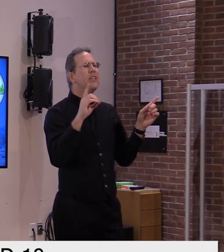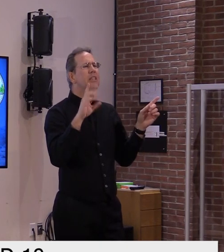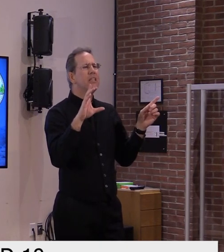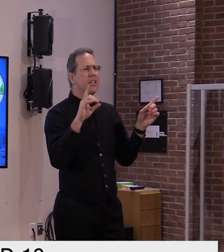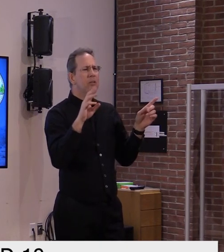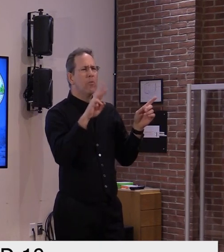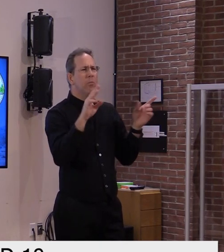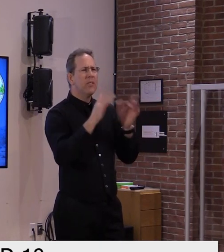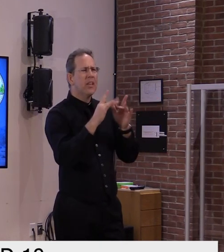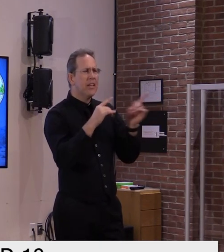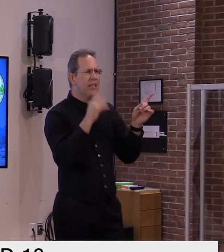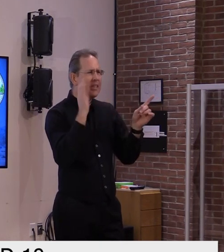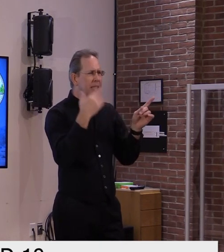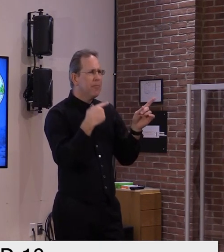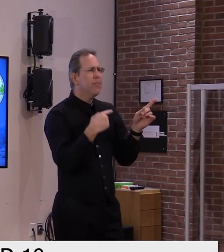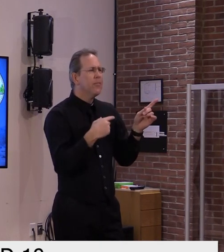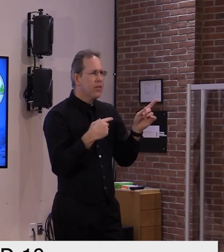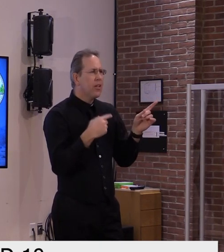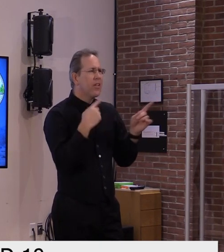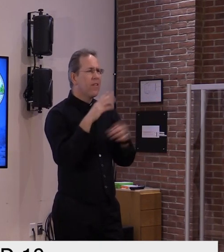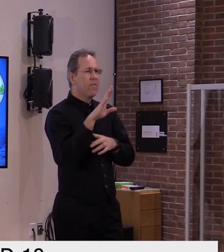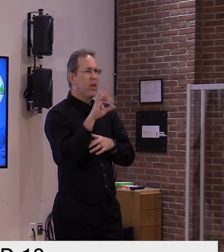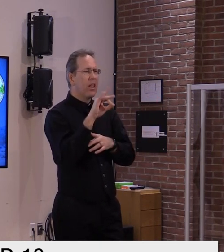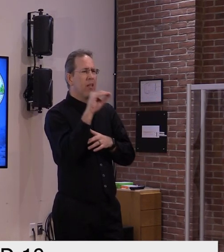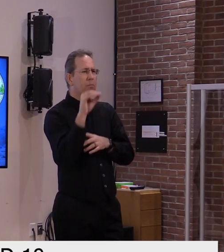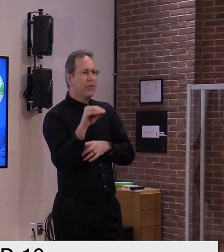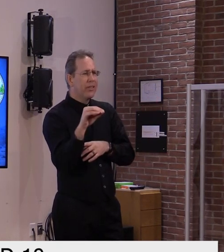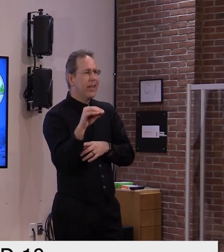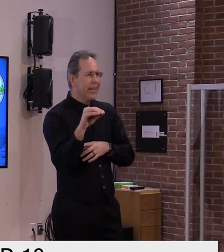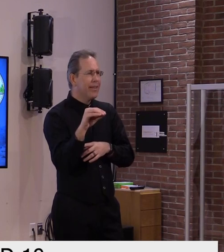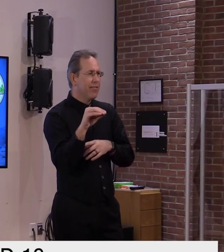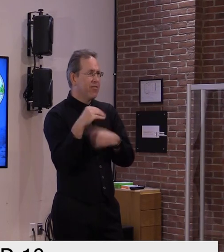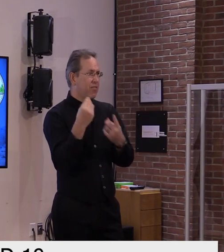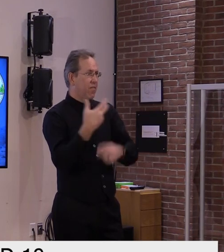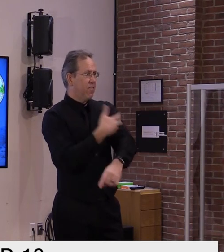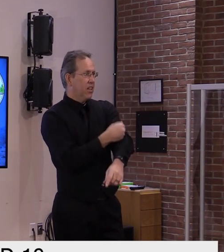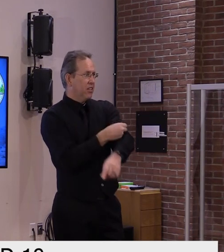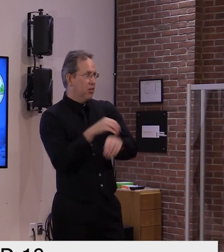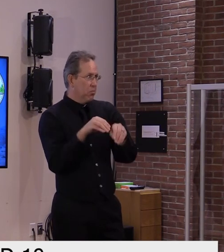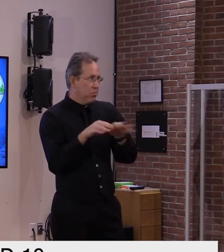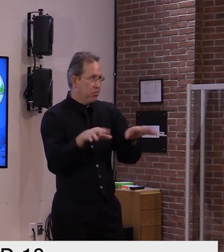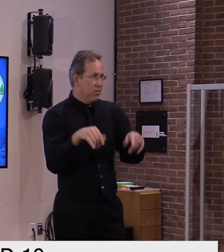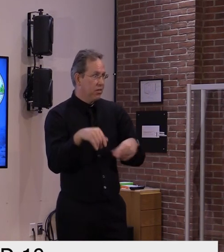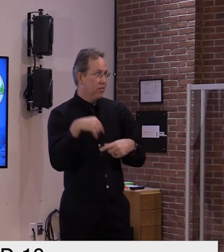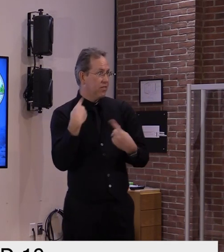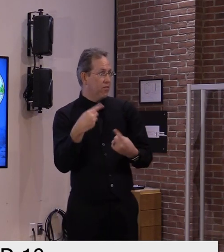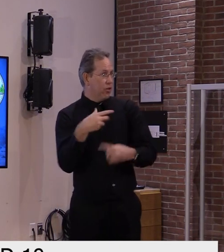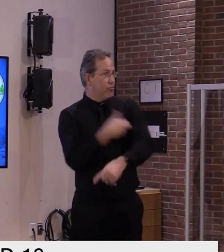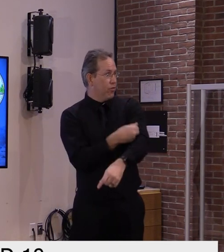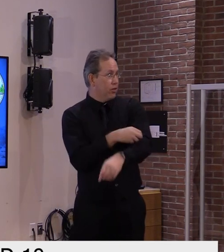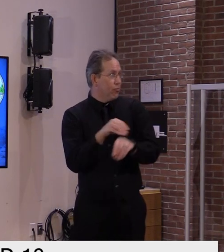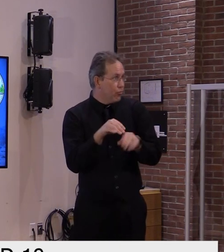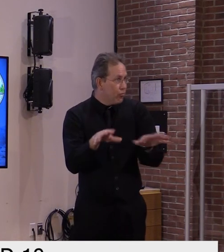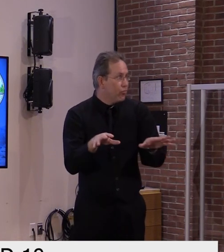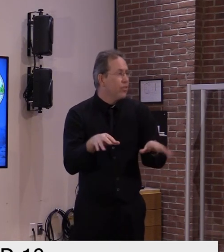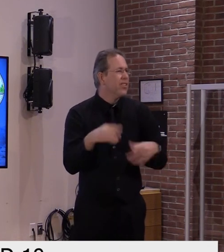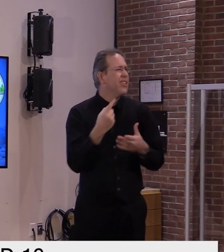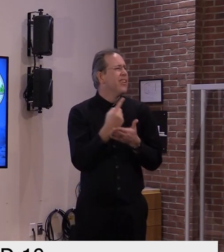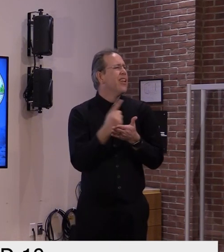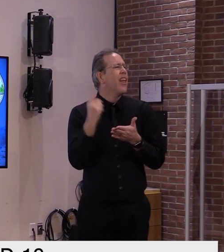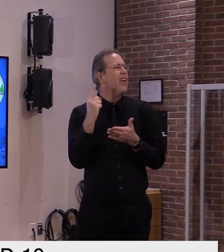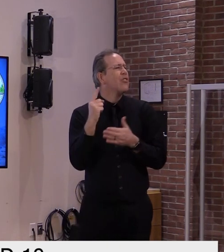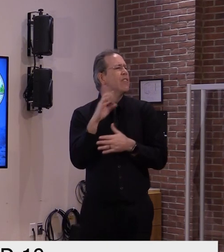our distributed vaccines actually making it into people's arms. I know last week we were at about 58%. What is the reason for the drop in